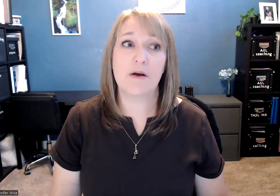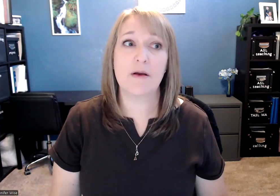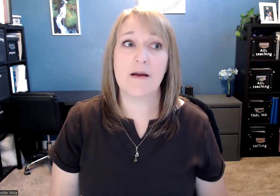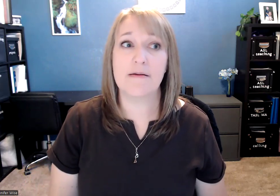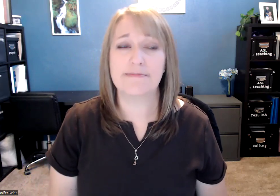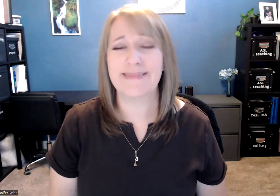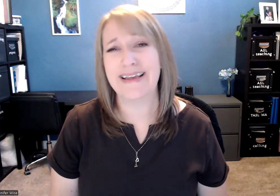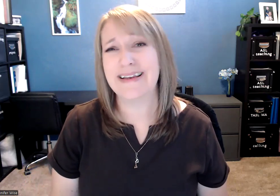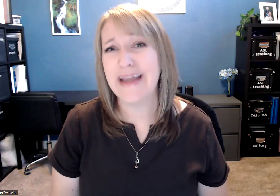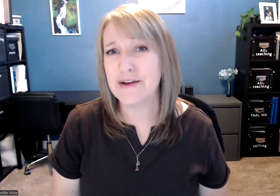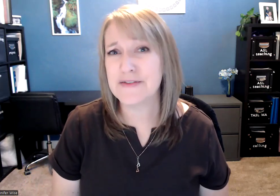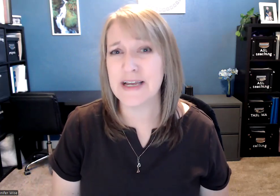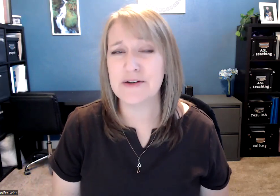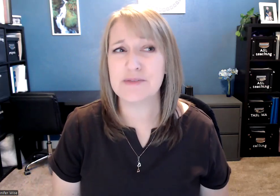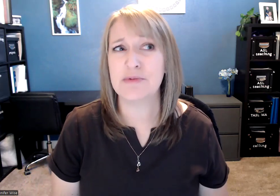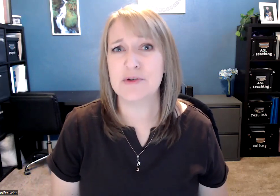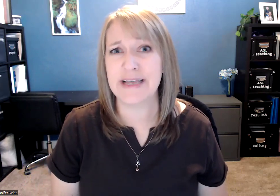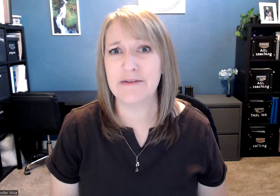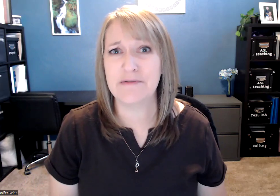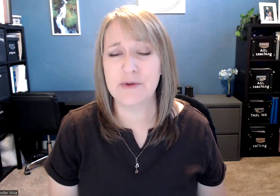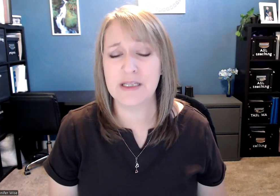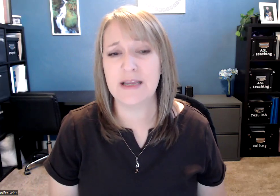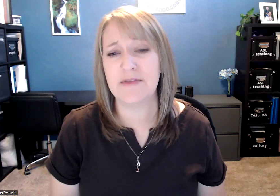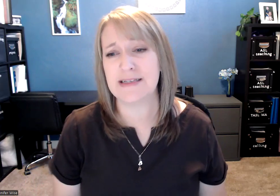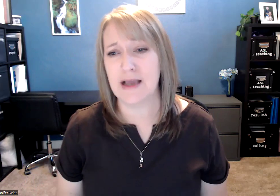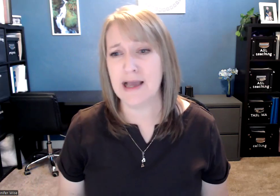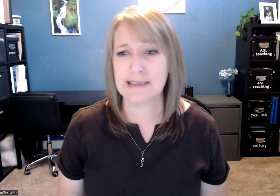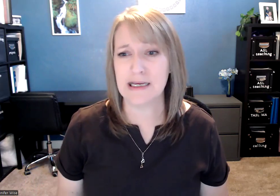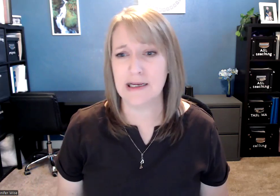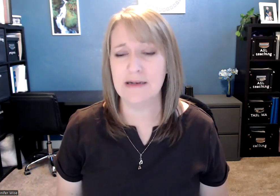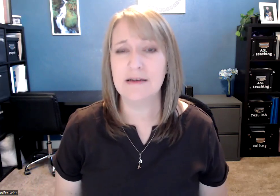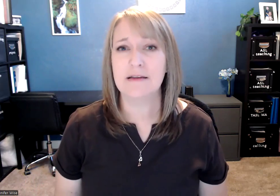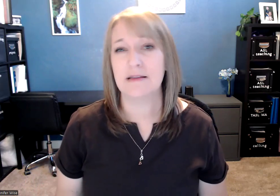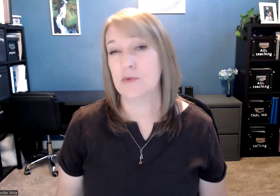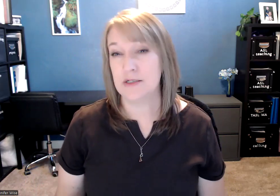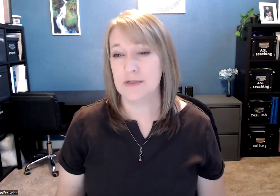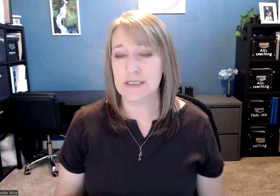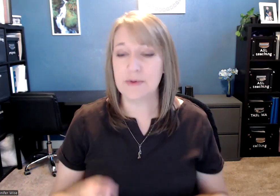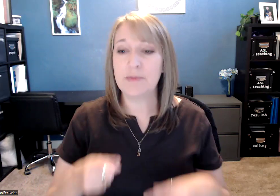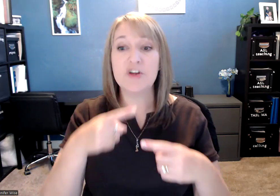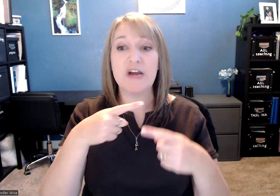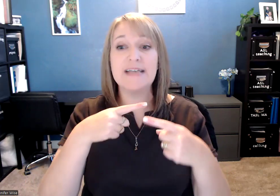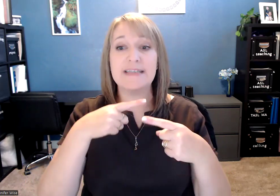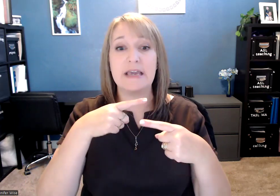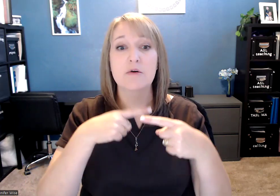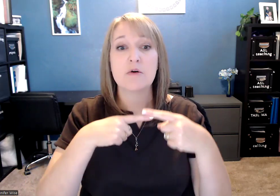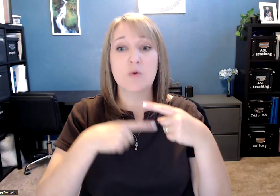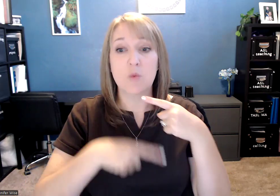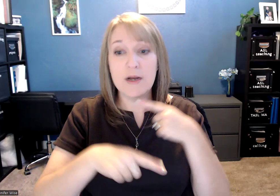for like native signers, people who sign fluently. If they say, I sign, they wouldn't do it this way. But when you're asking, what is